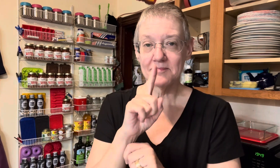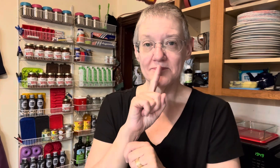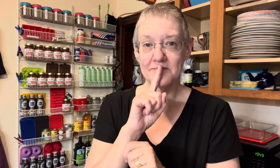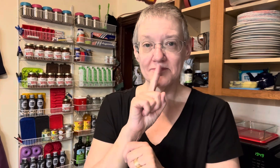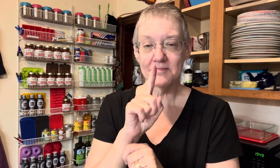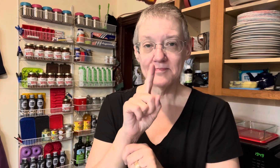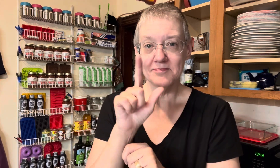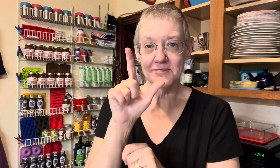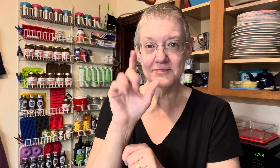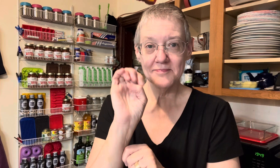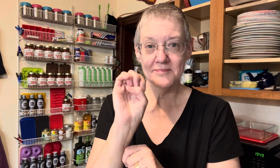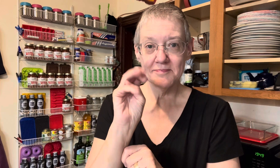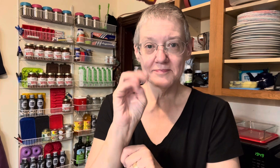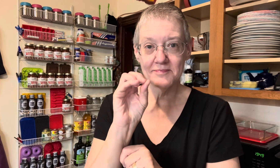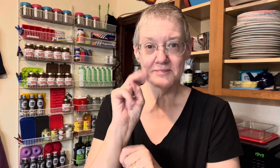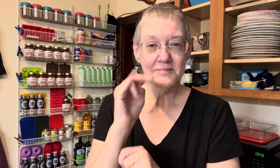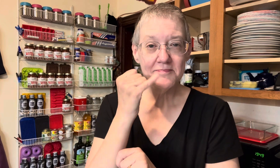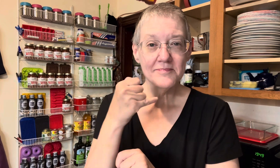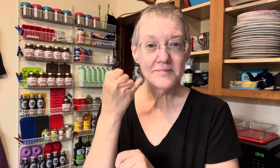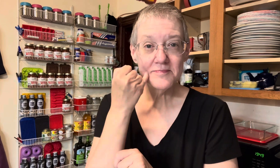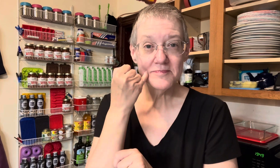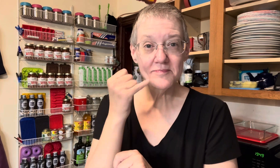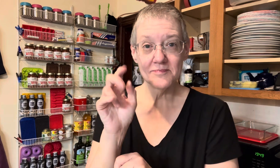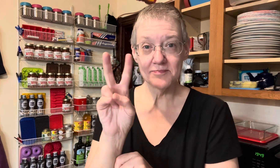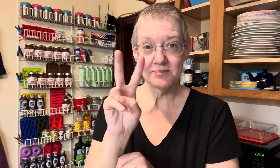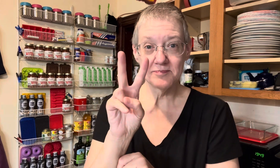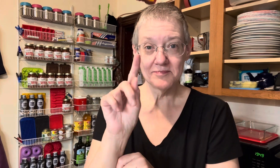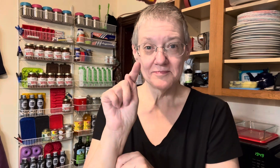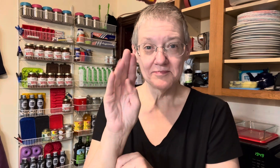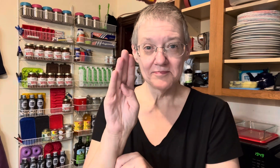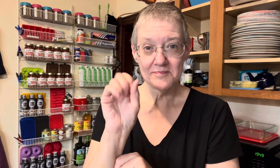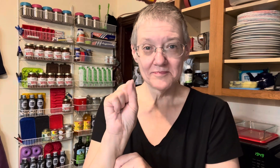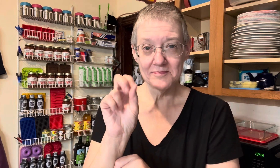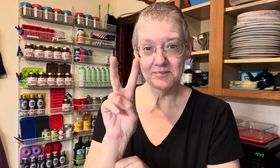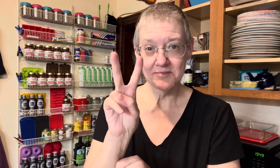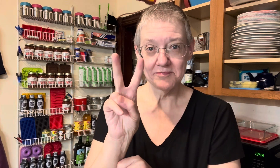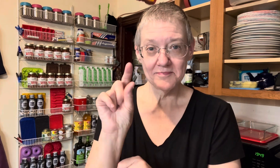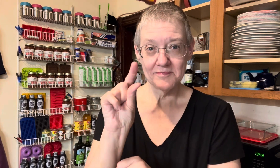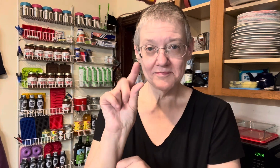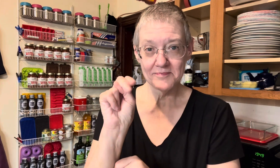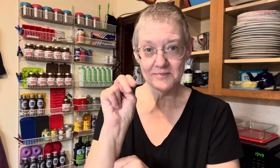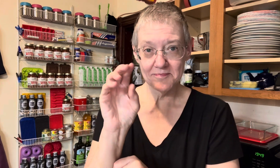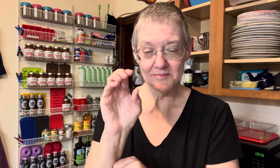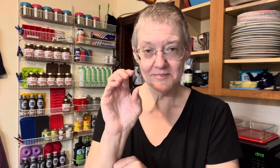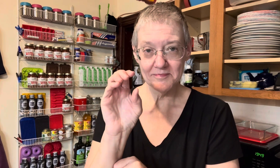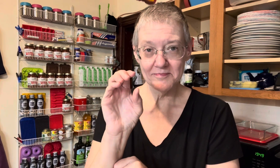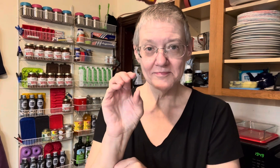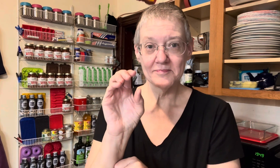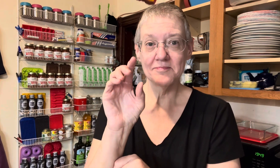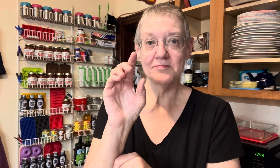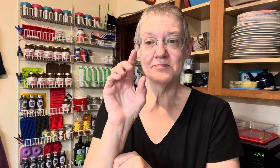And Thursday is lemon juice, 2 grams of net carbs for 2 tablespoons.